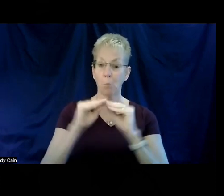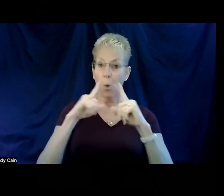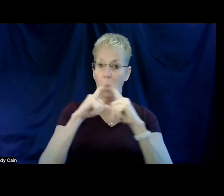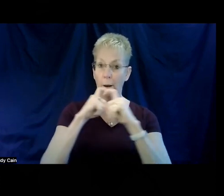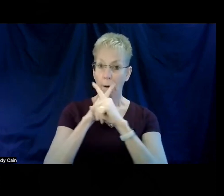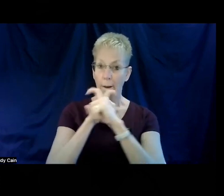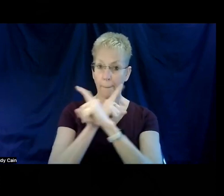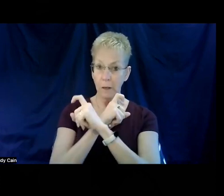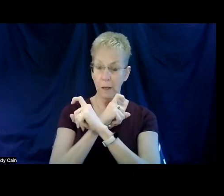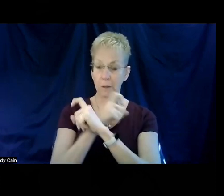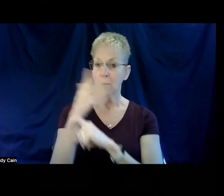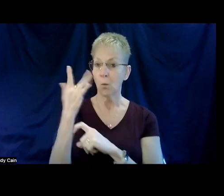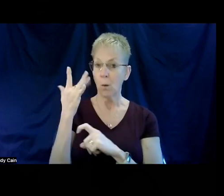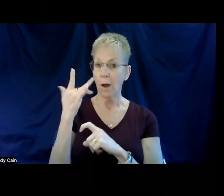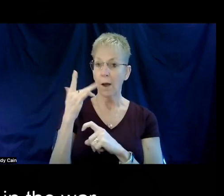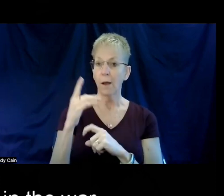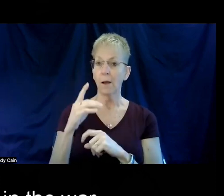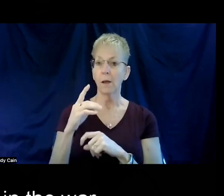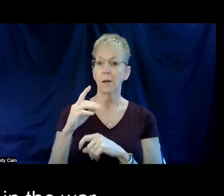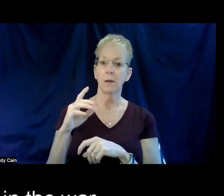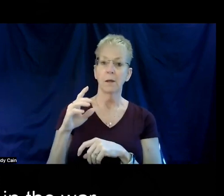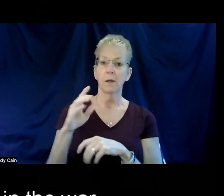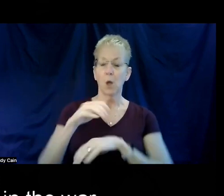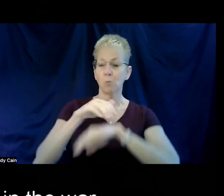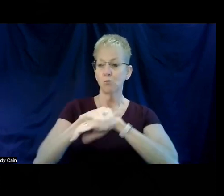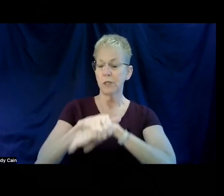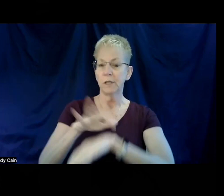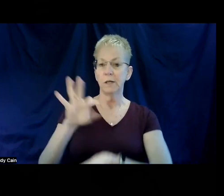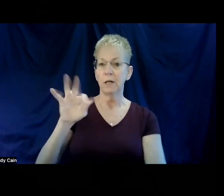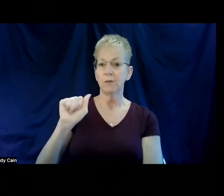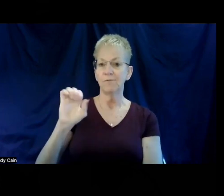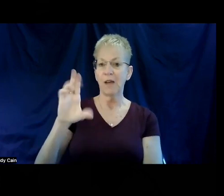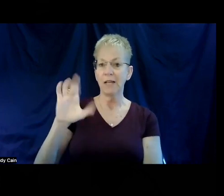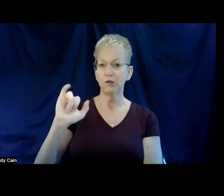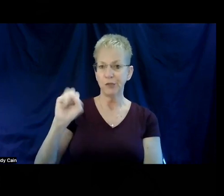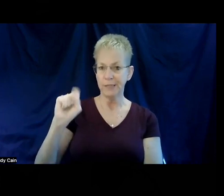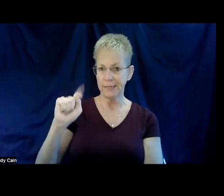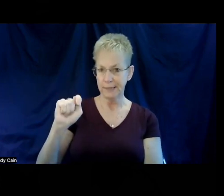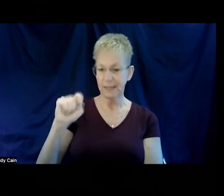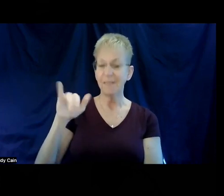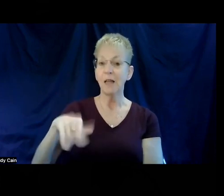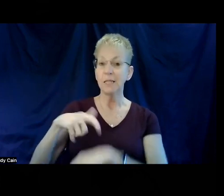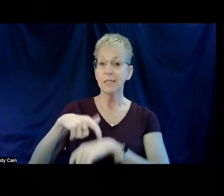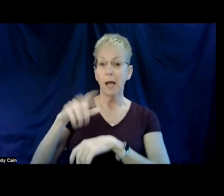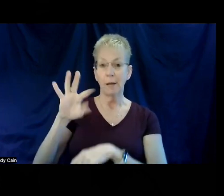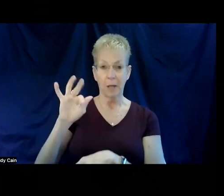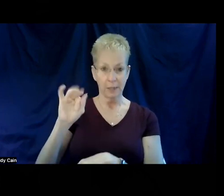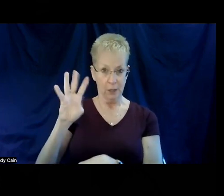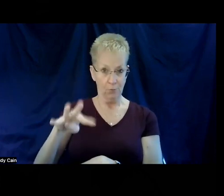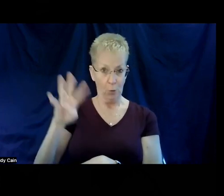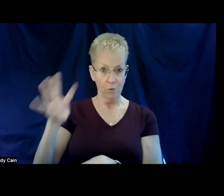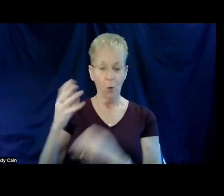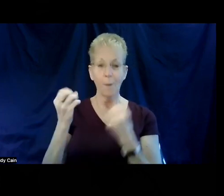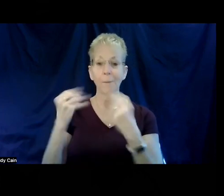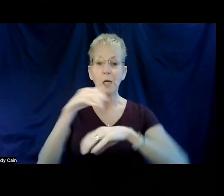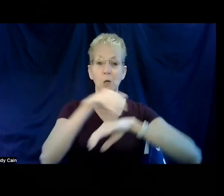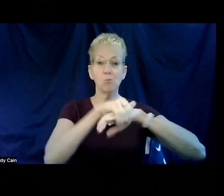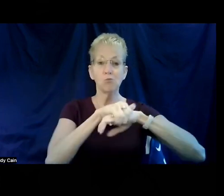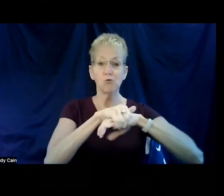of British fascists. It was at this point in the war, in 1944, that a lot of the British fascists,